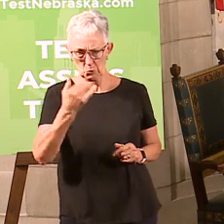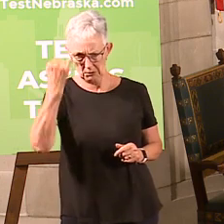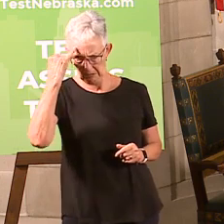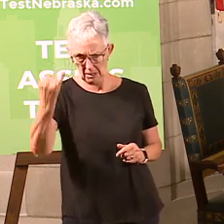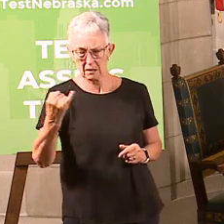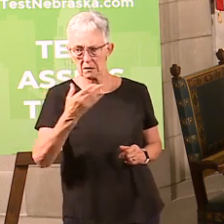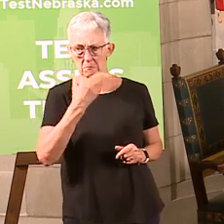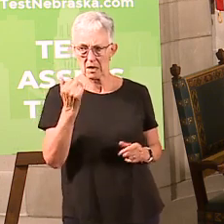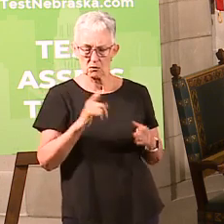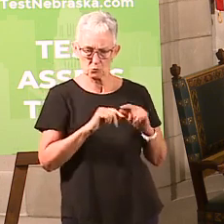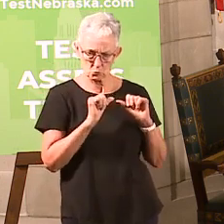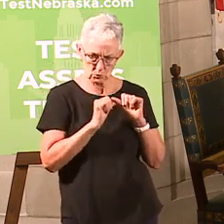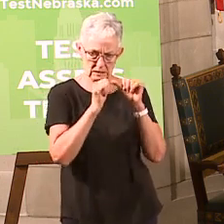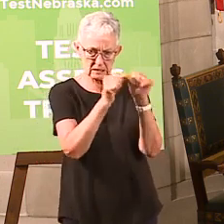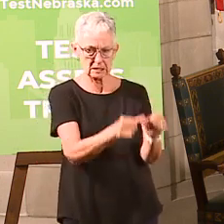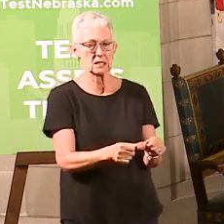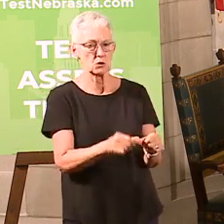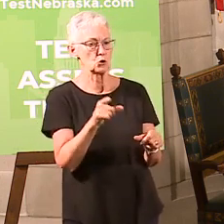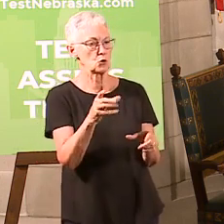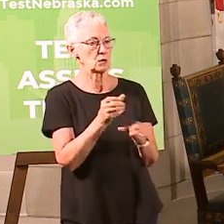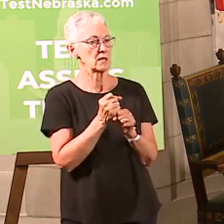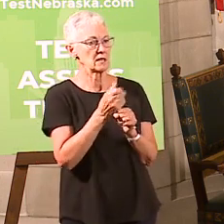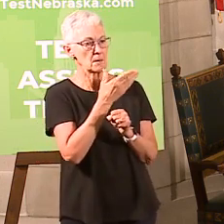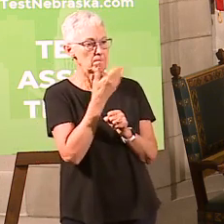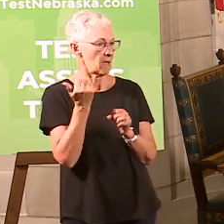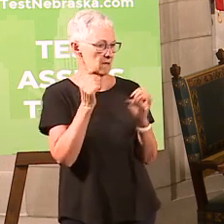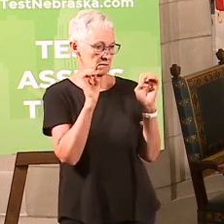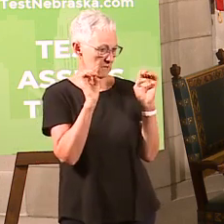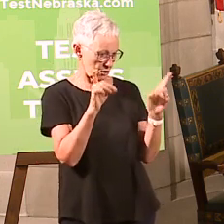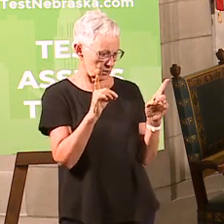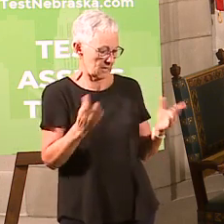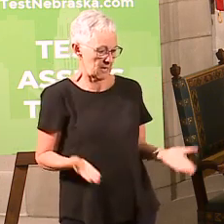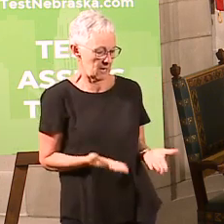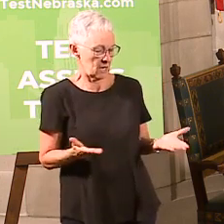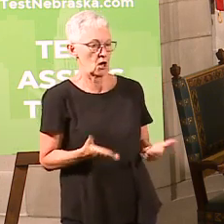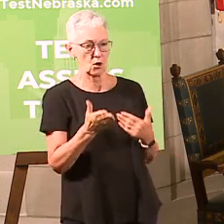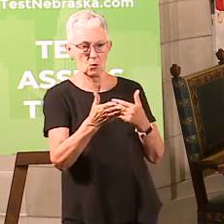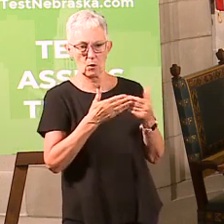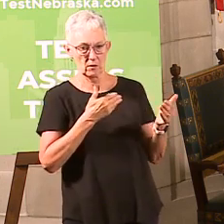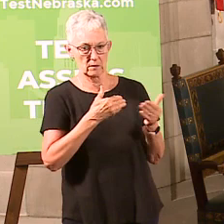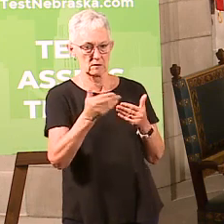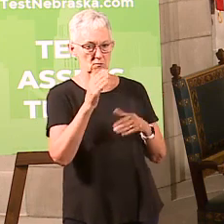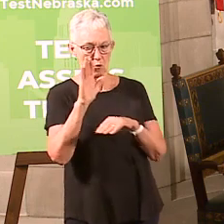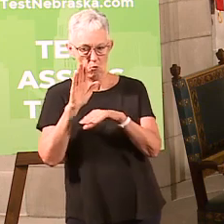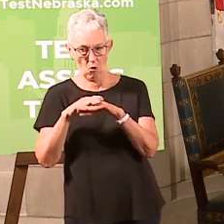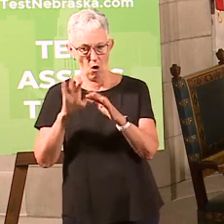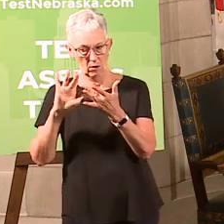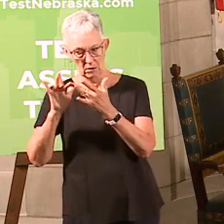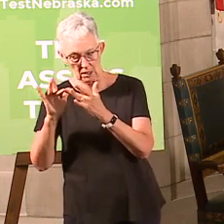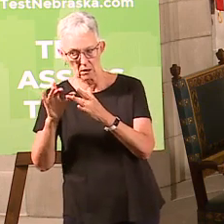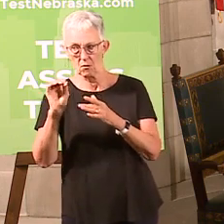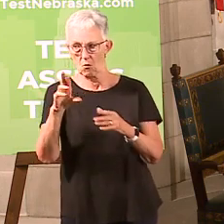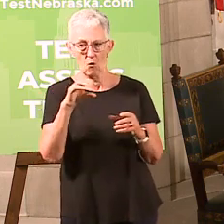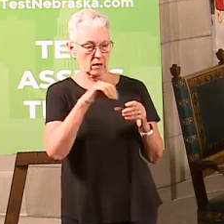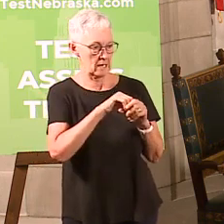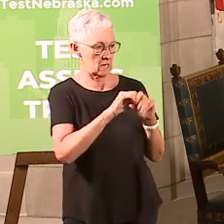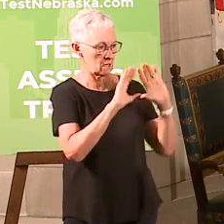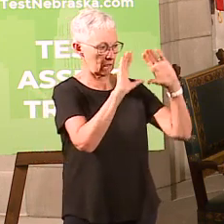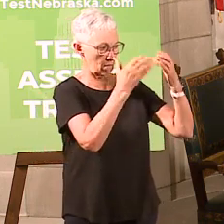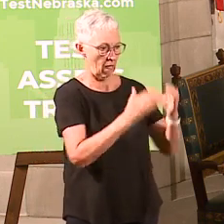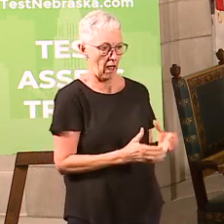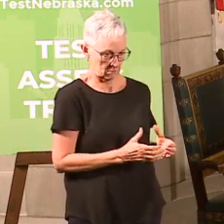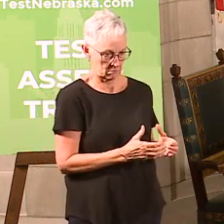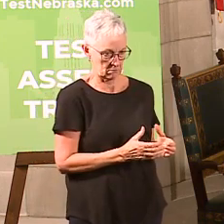a blend, and you're going to get the best value education that you can find anywhere in America. So we are excited about what we're going to be